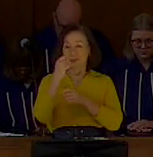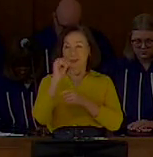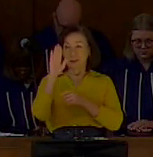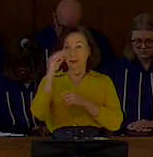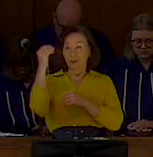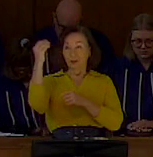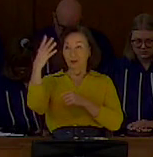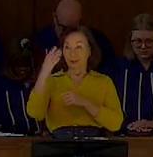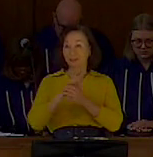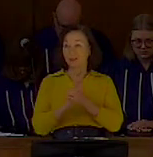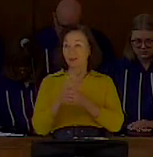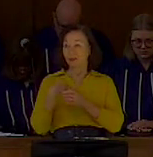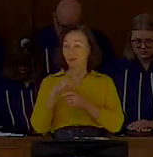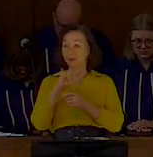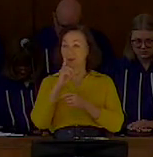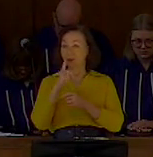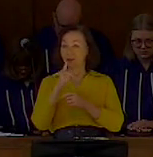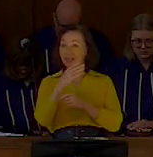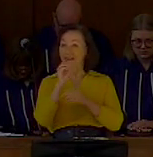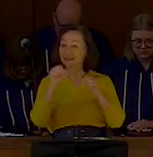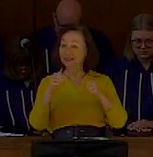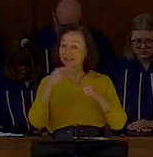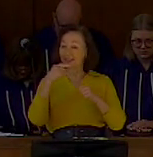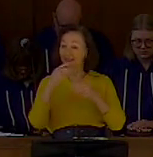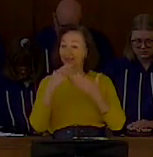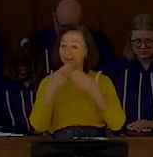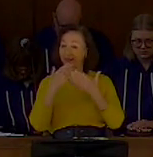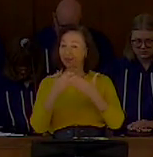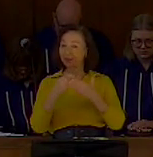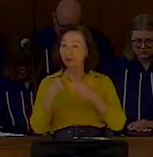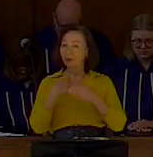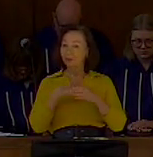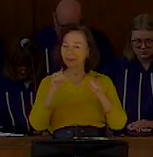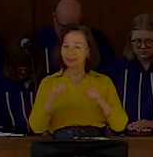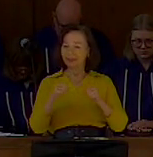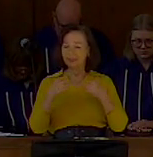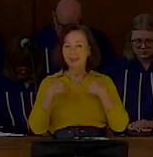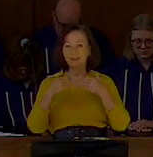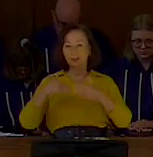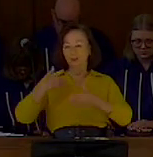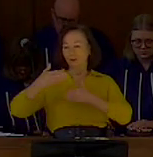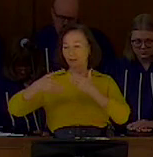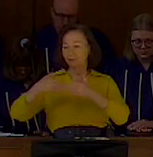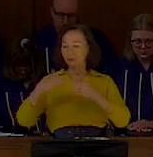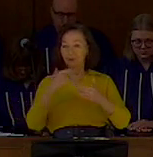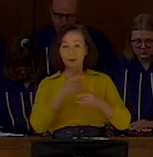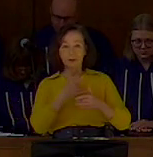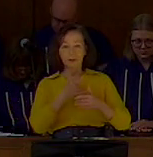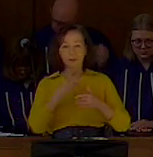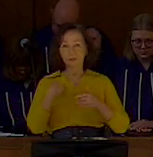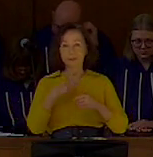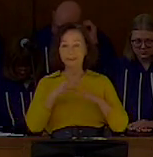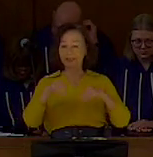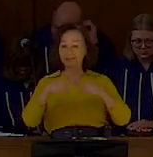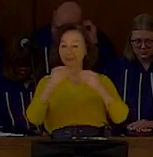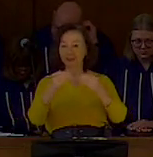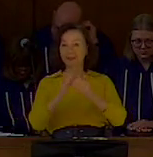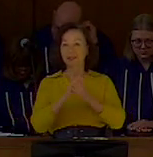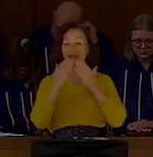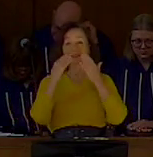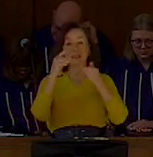we are who we are, and we can say thank you. And we can have grateful hearts so that we can give back to you. Thank